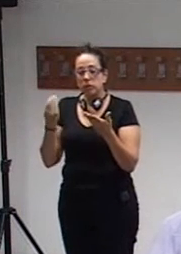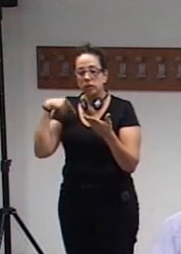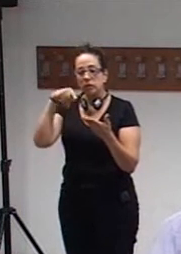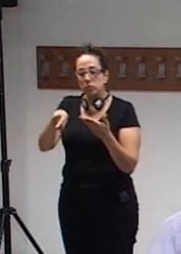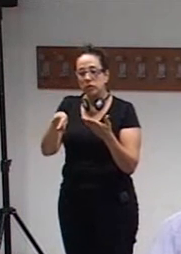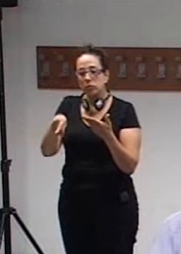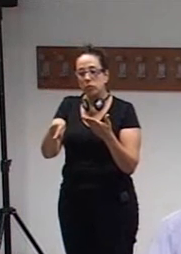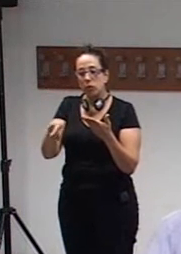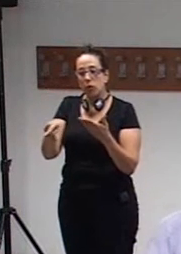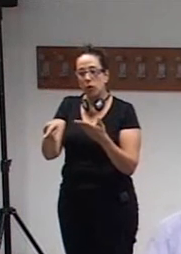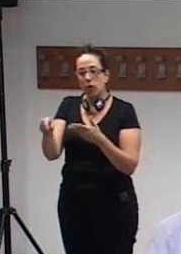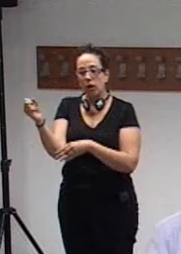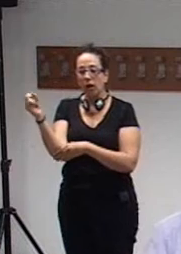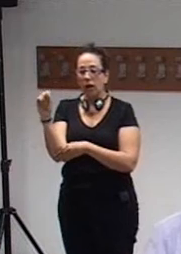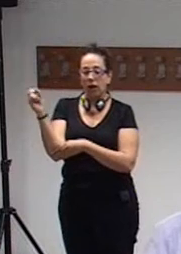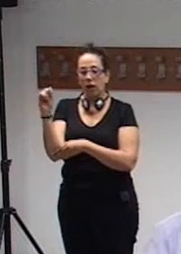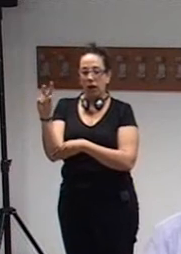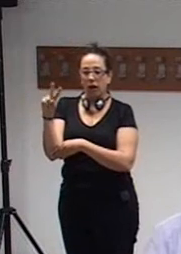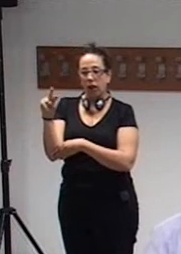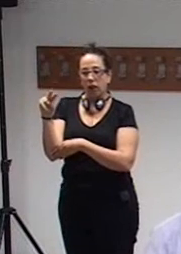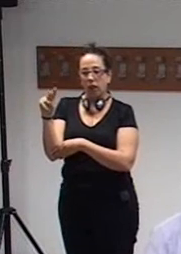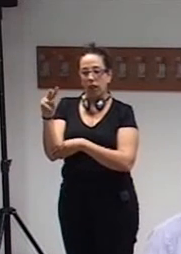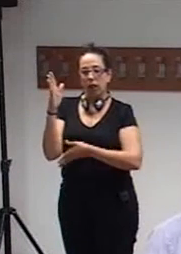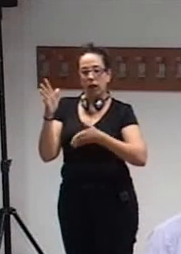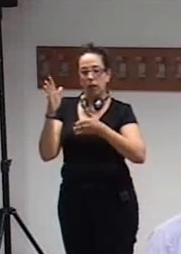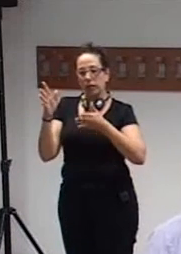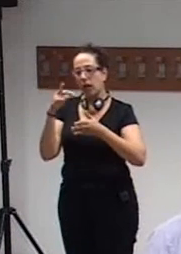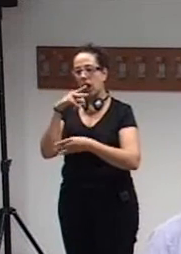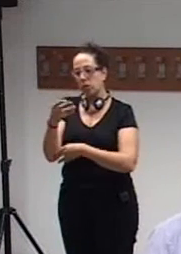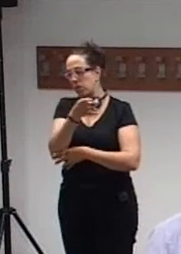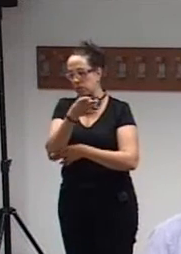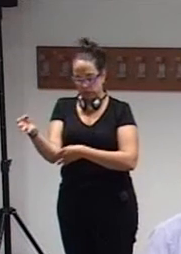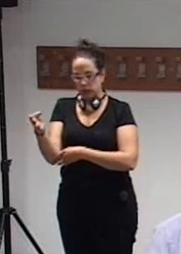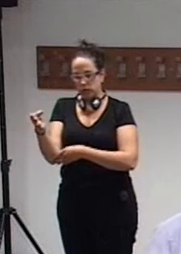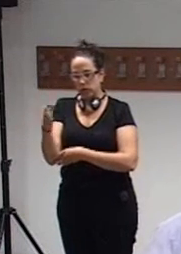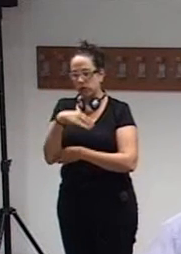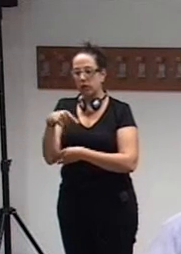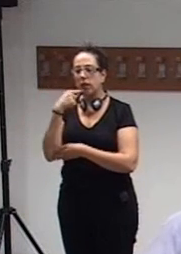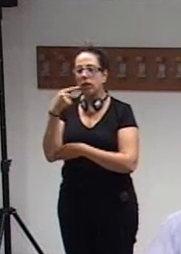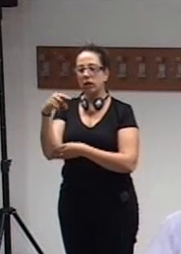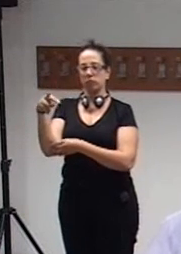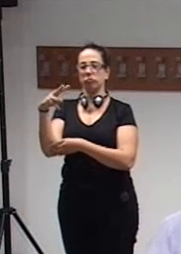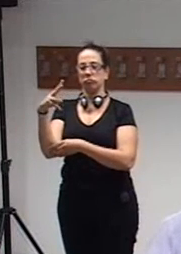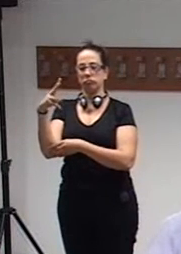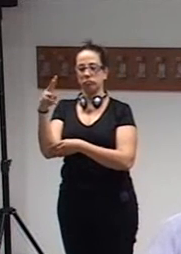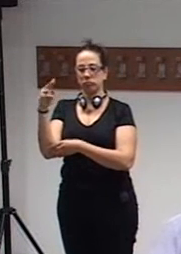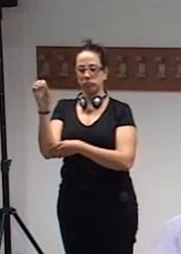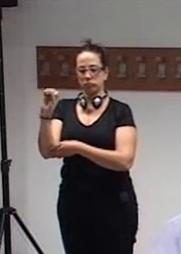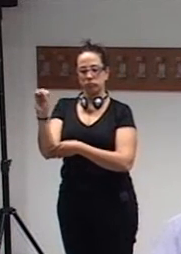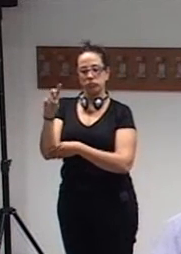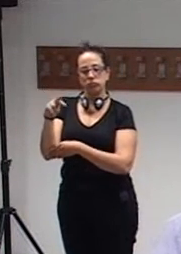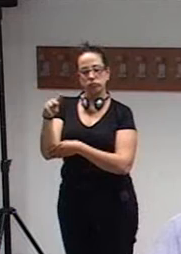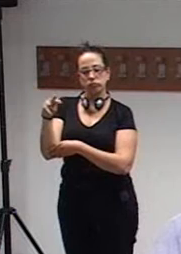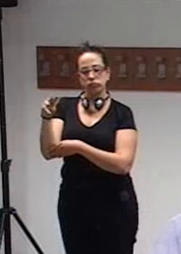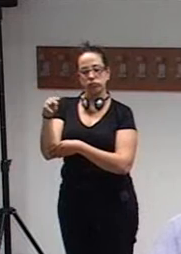is modeling the avatar so he talks perfectly. So you can do modeling so the phonetics are perfect